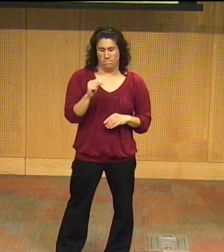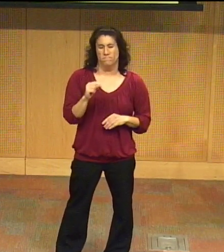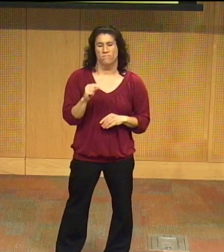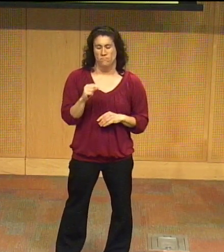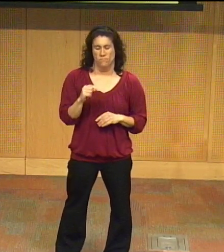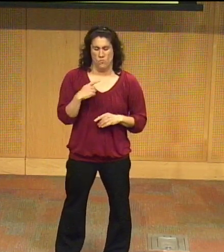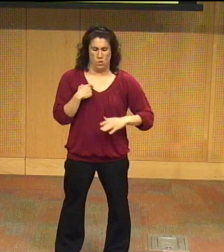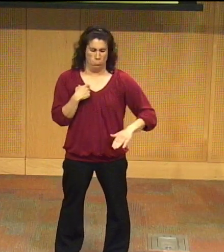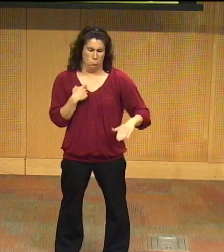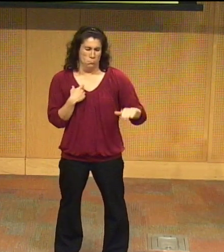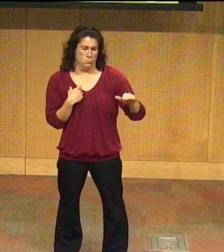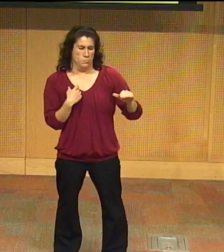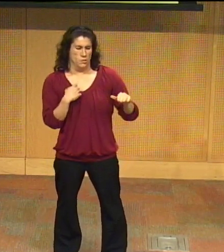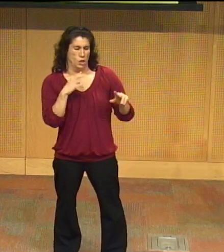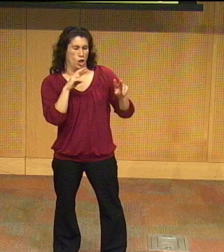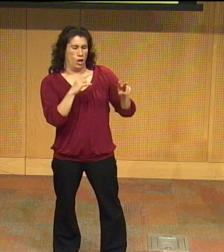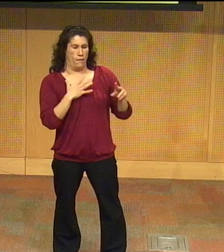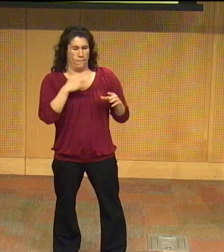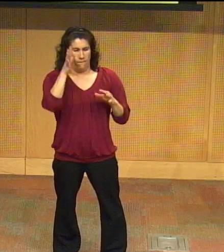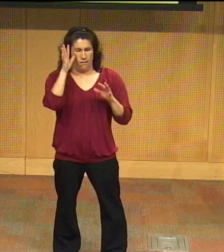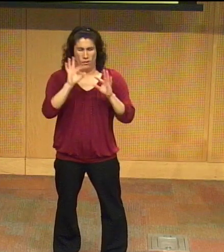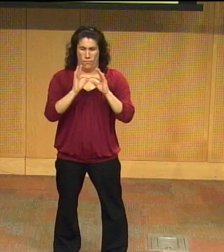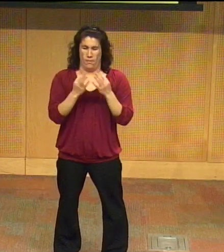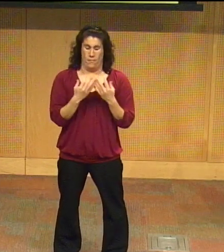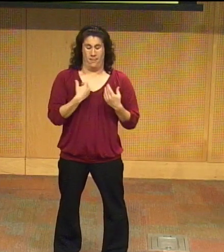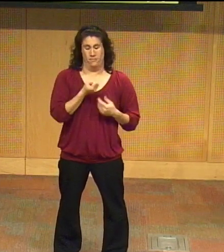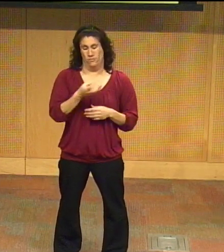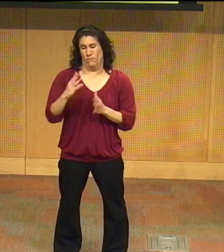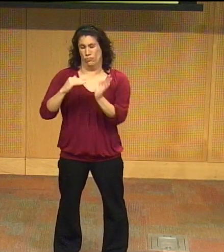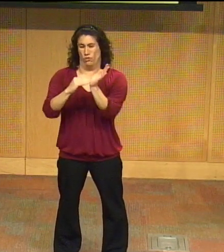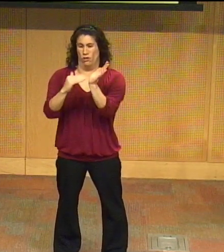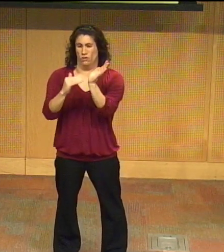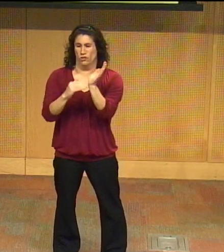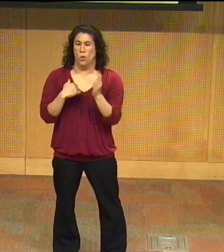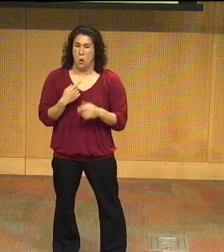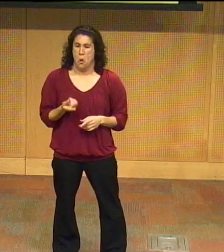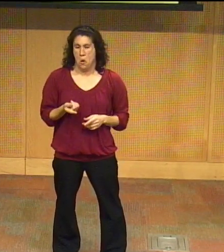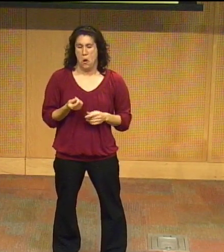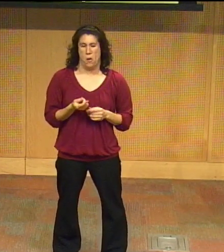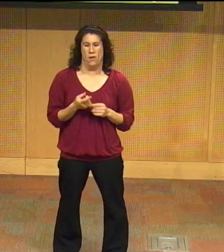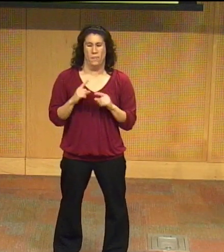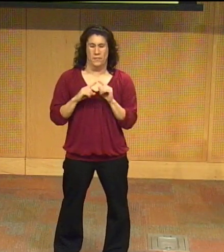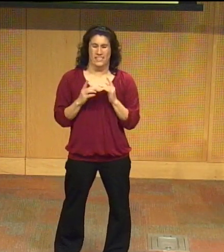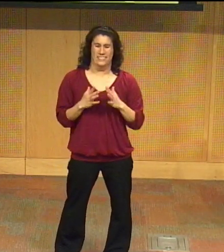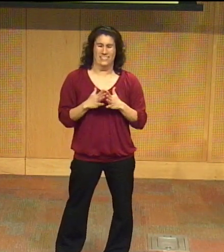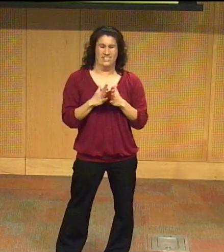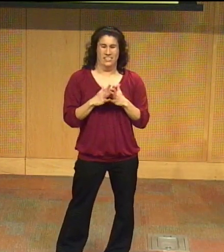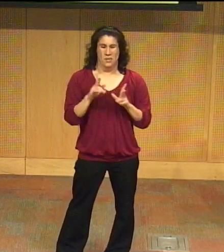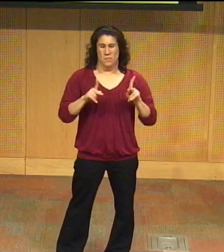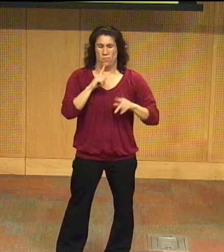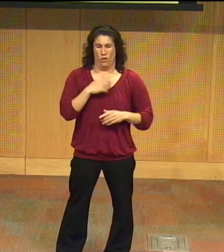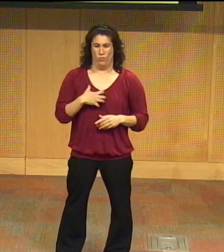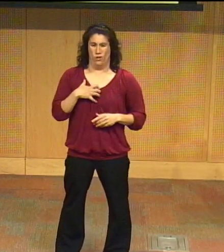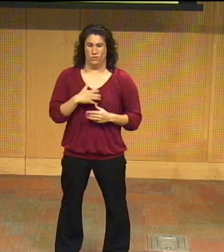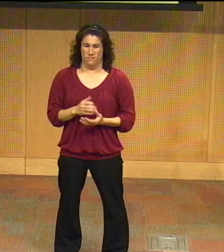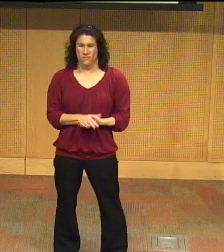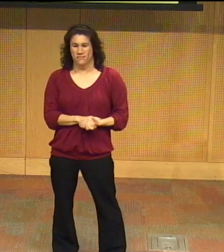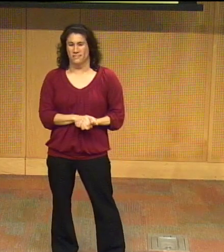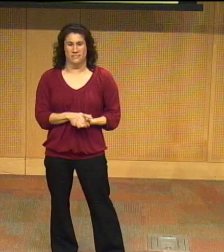want to be a veterinarian. I'd seen in my father's family several doctors, traditional doctors,